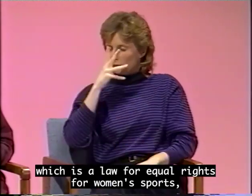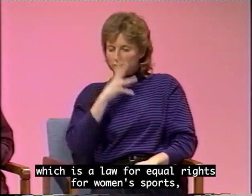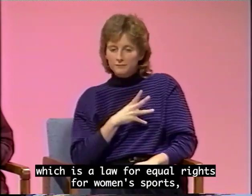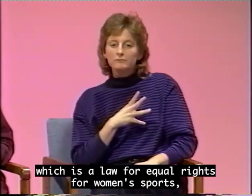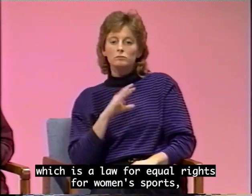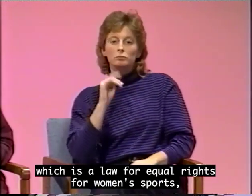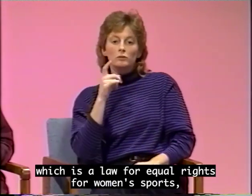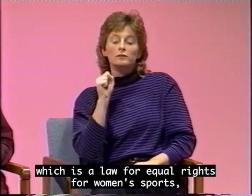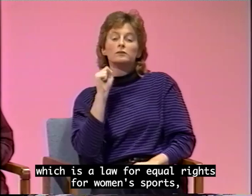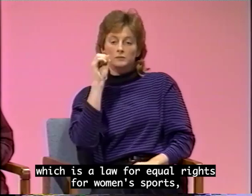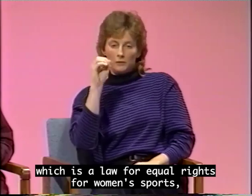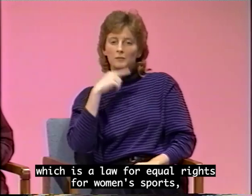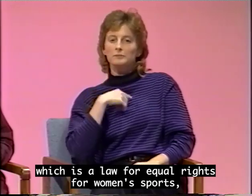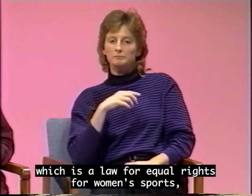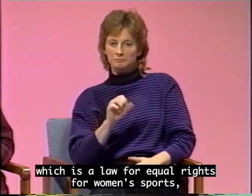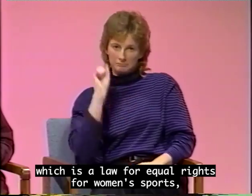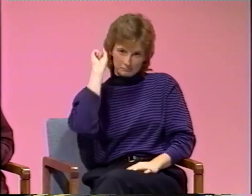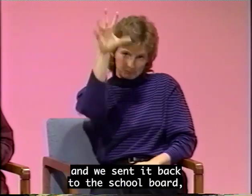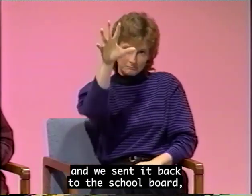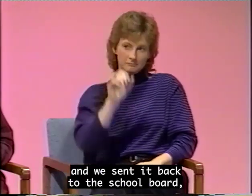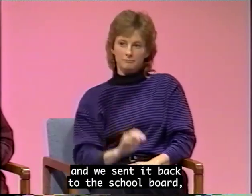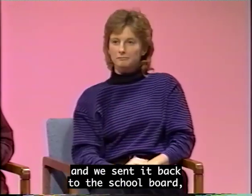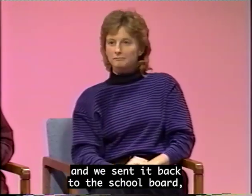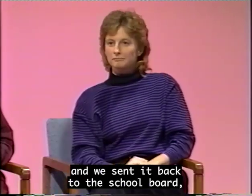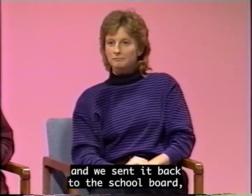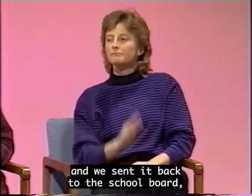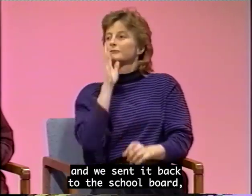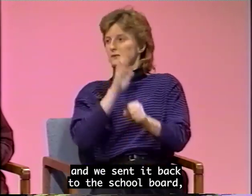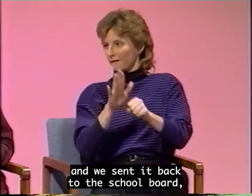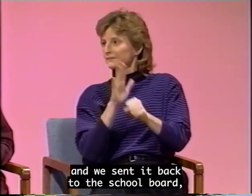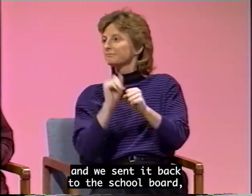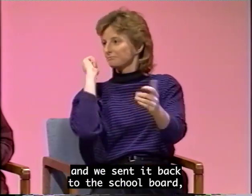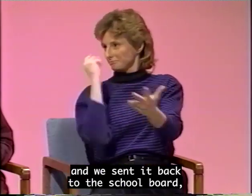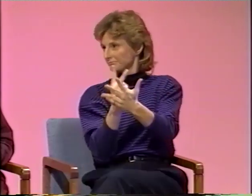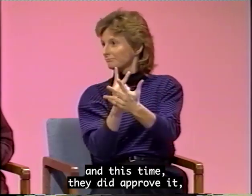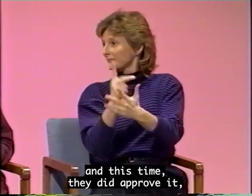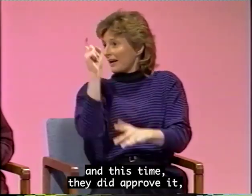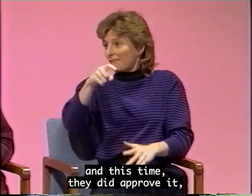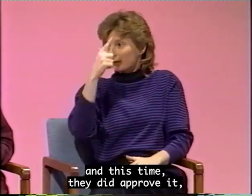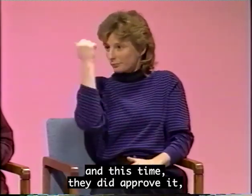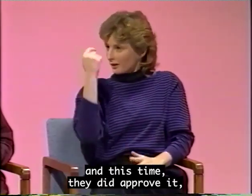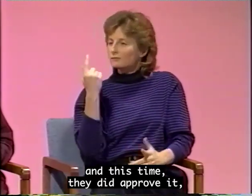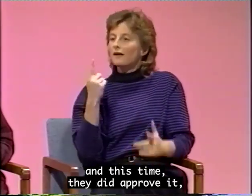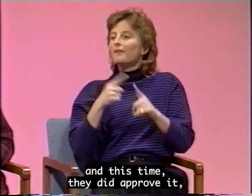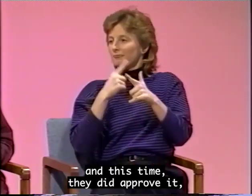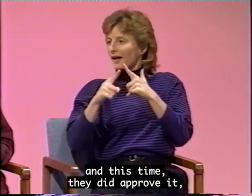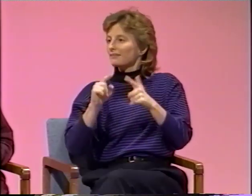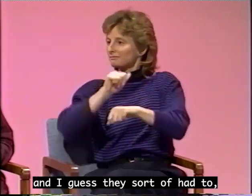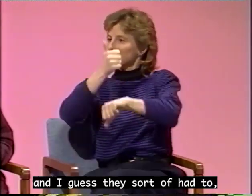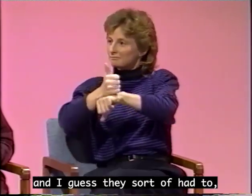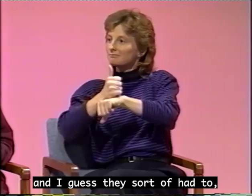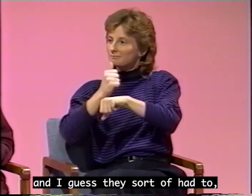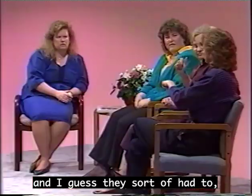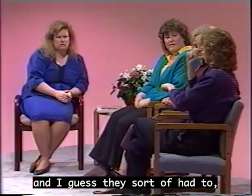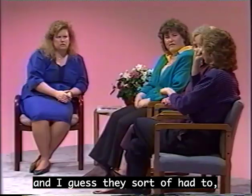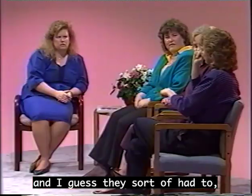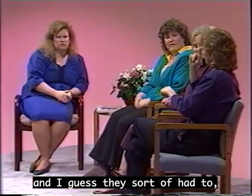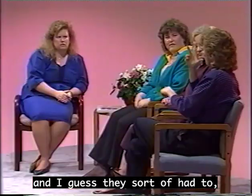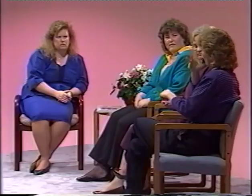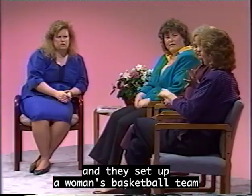equal rights for women's sports, and we sent it back to the school board, and this time they did approve it, and I guess they sort of had to, and they